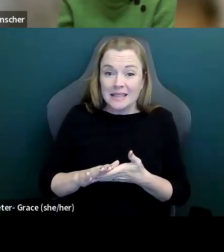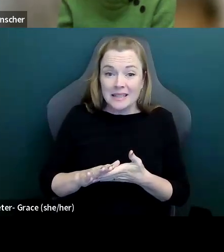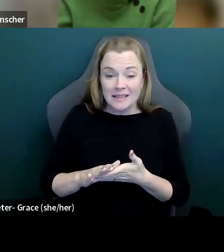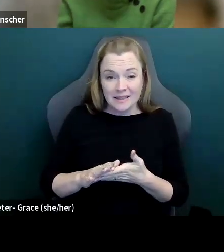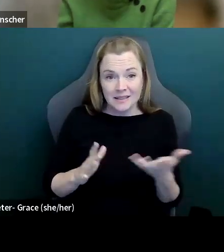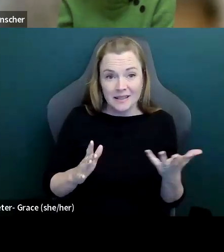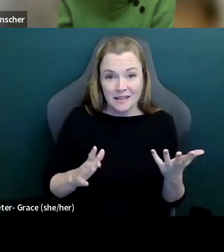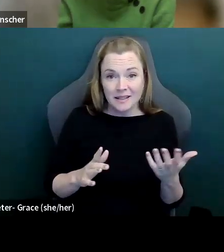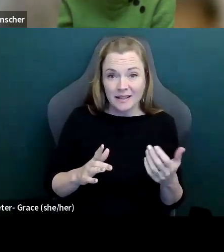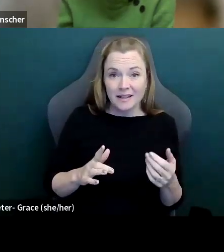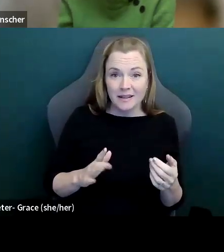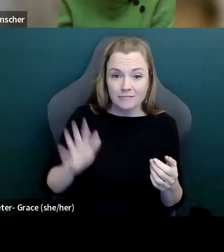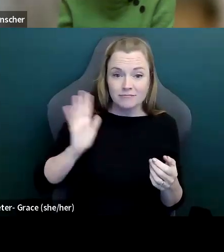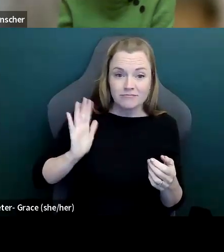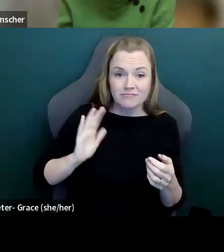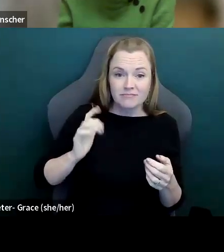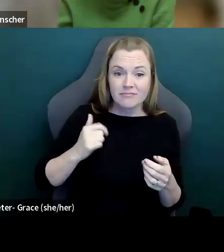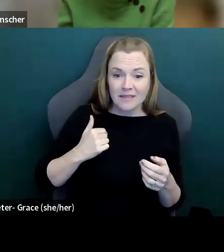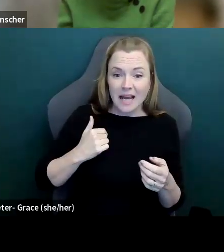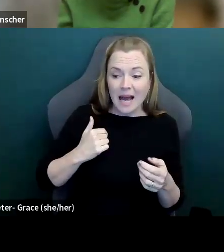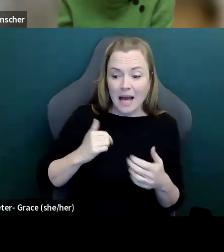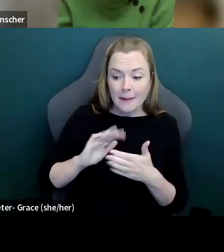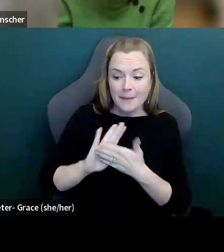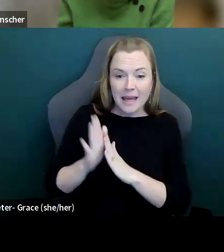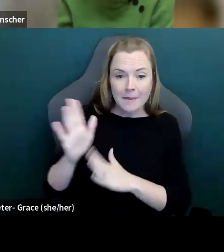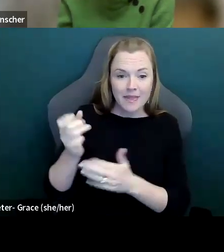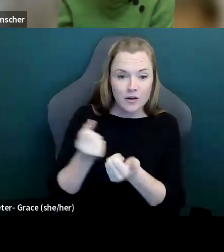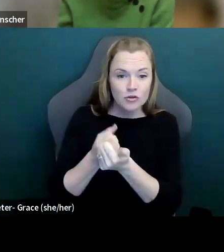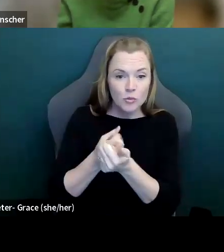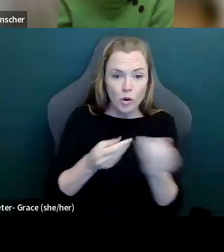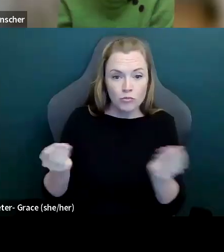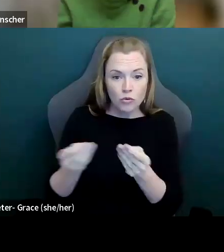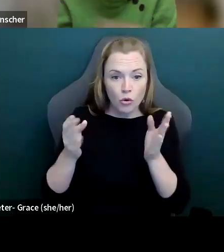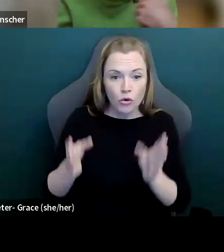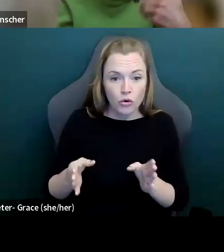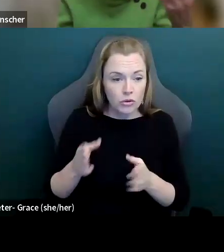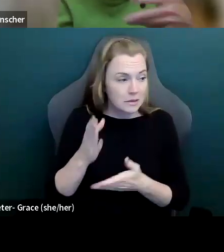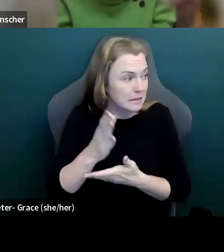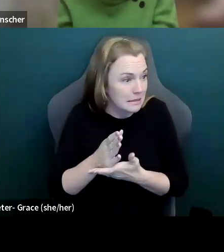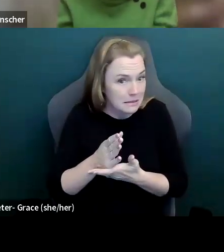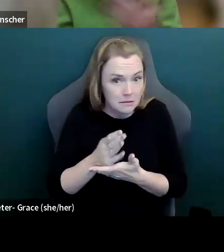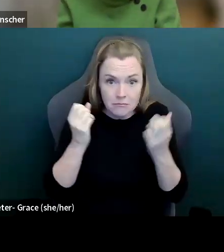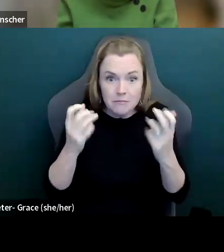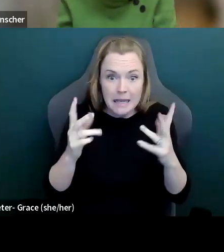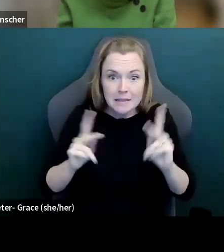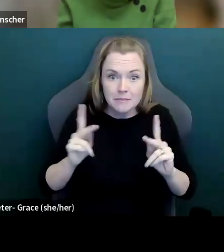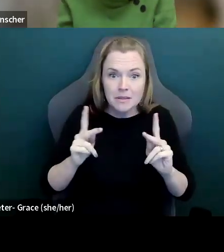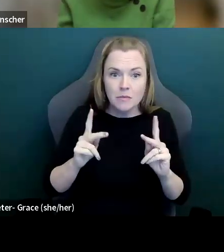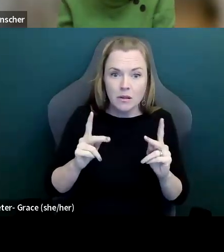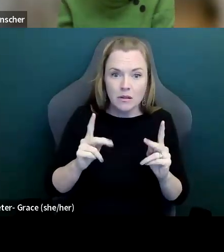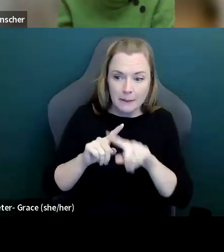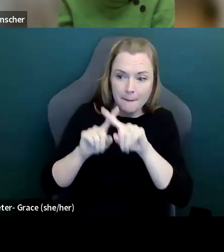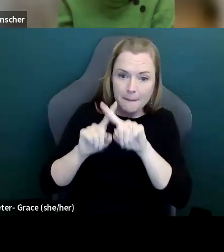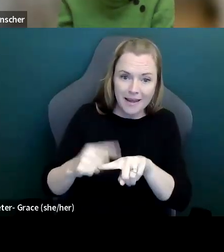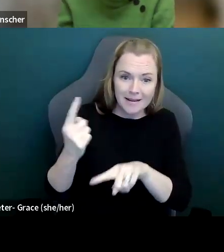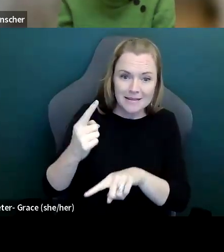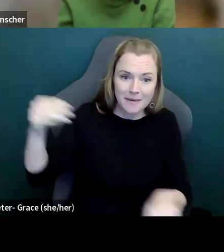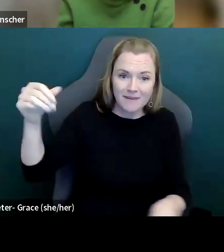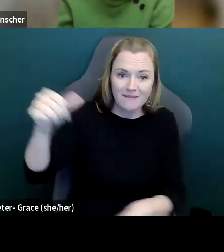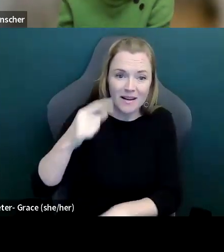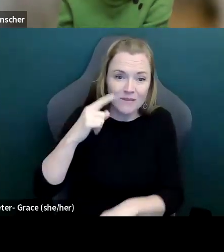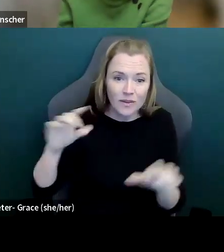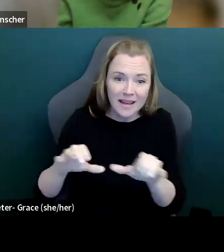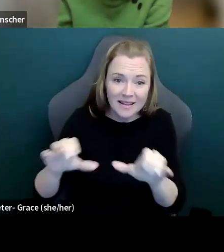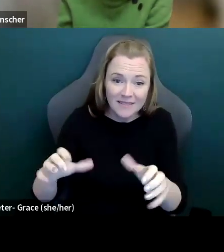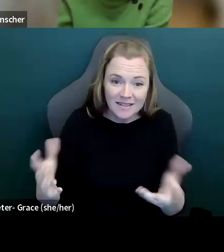other people as being their support broker, and there are people who depend on somebody else helping them fund those activities. So that was hard,